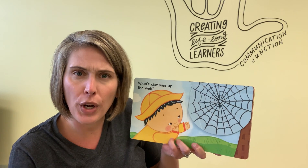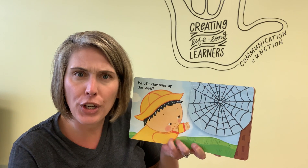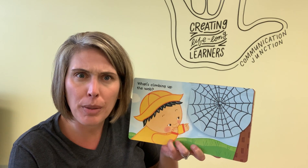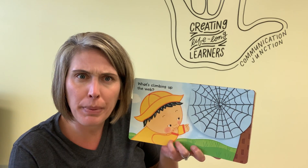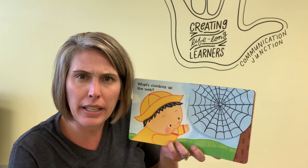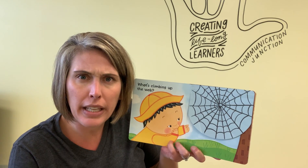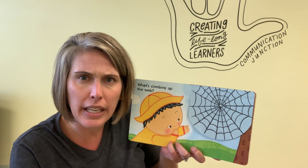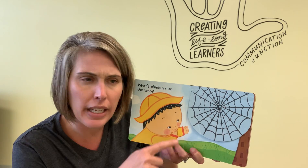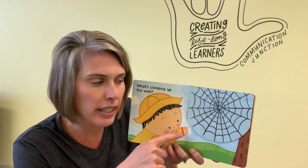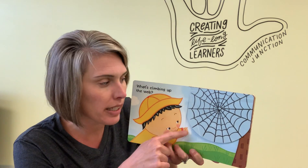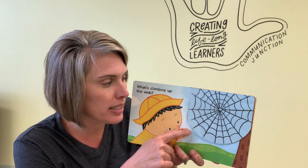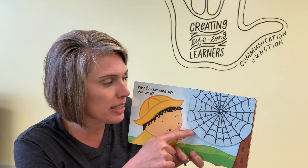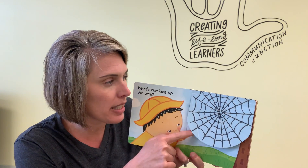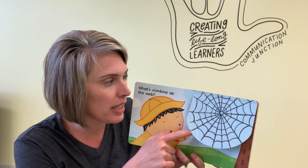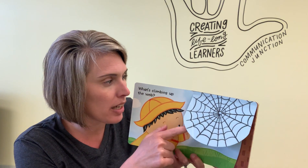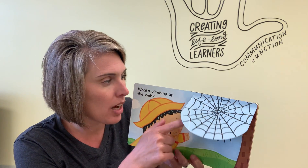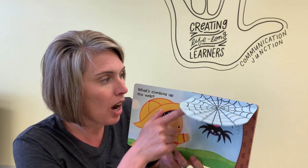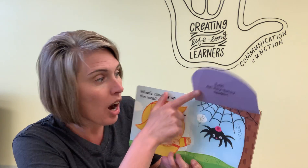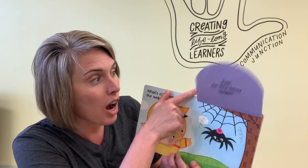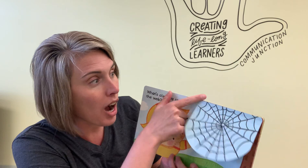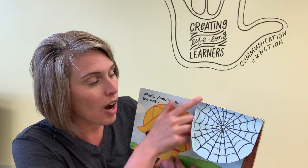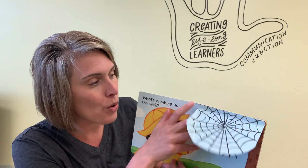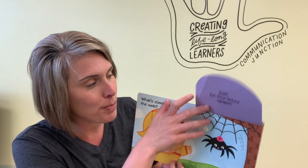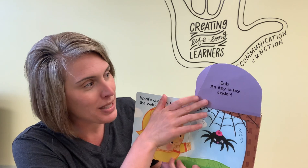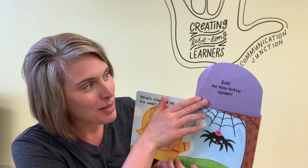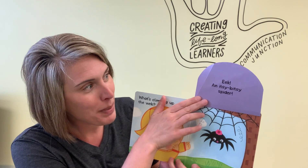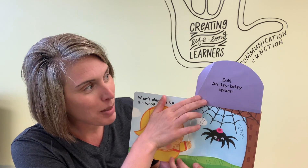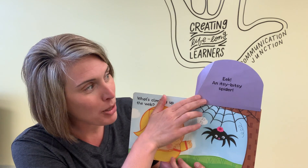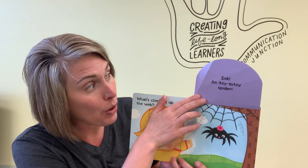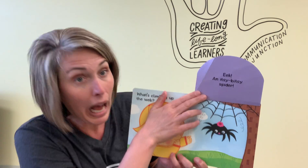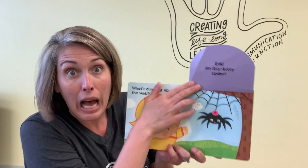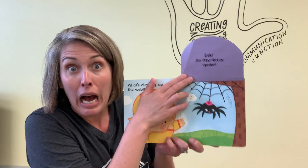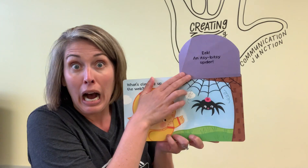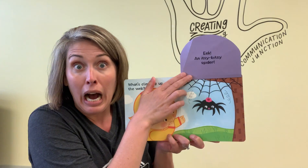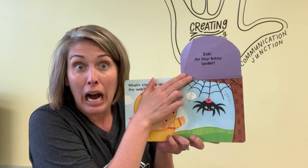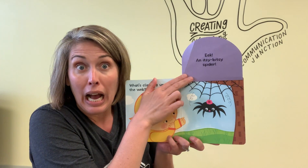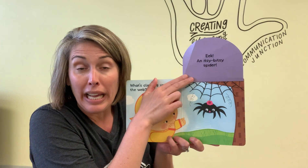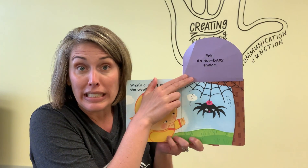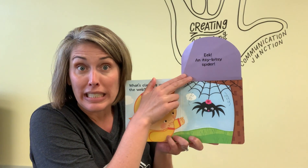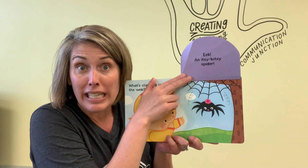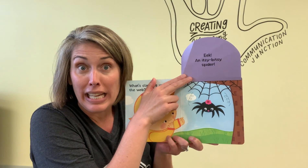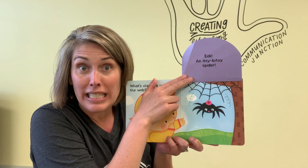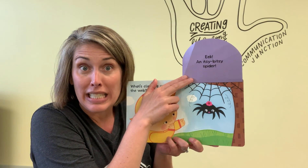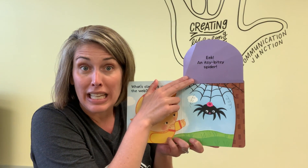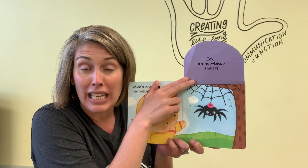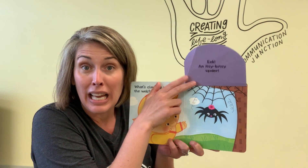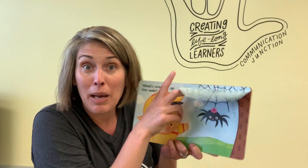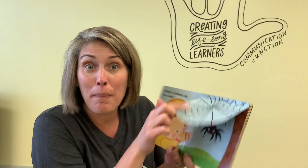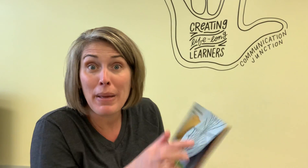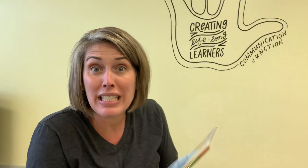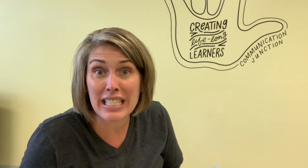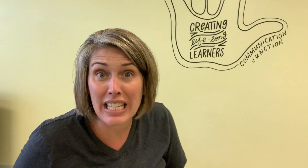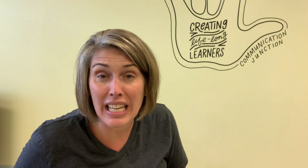could it be? Let's see. Whoops, peekaboo. Ah! It's an itsy